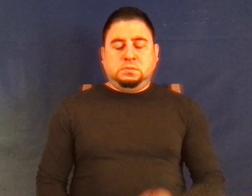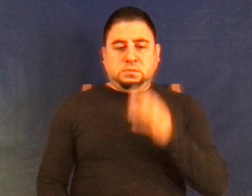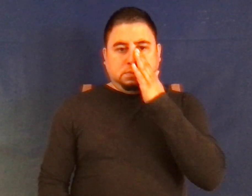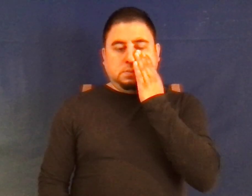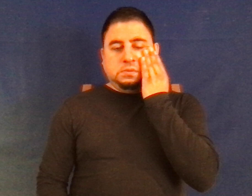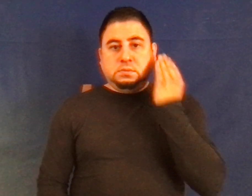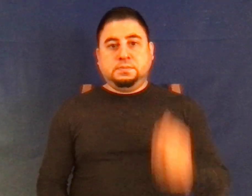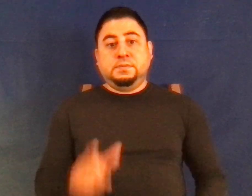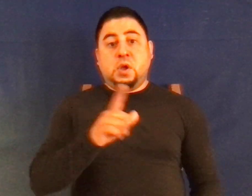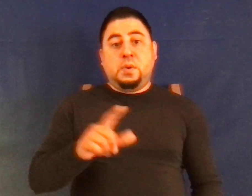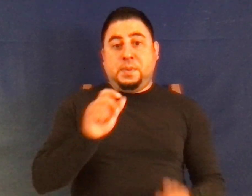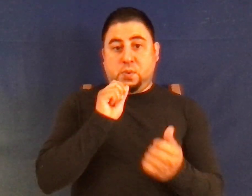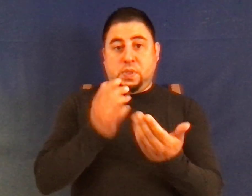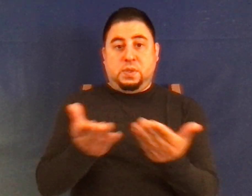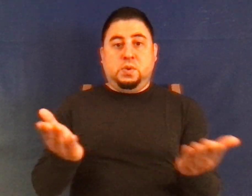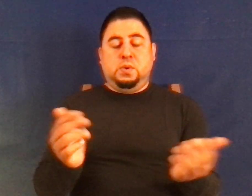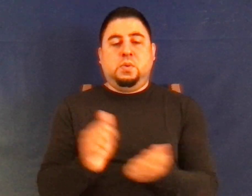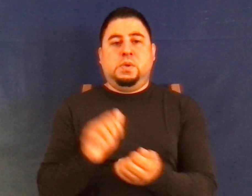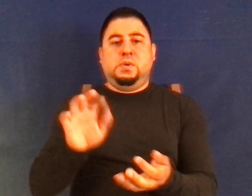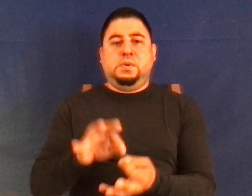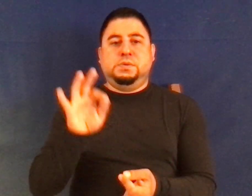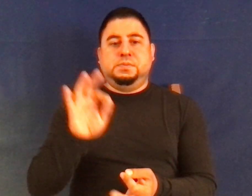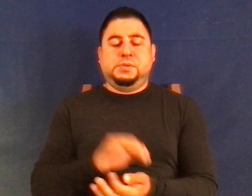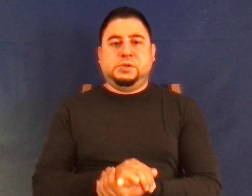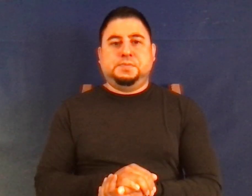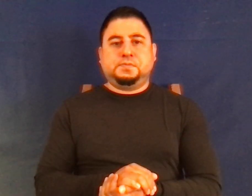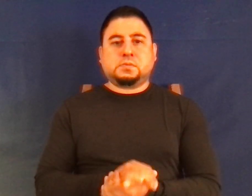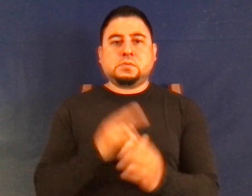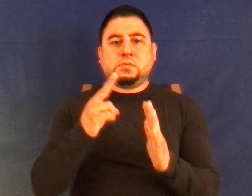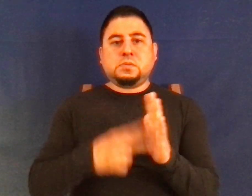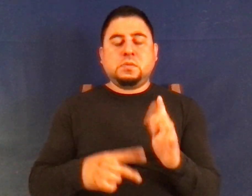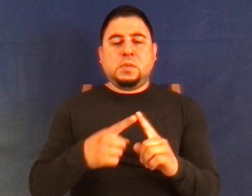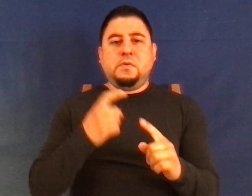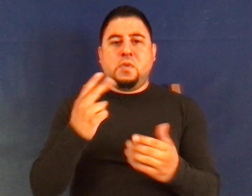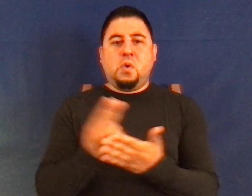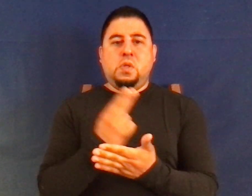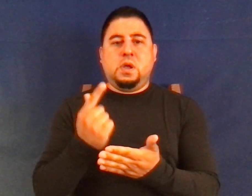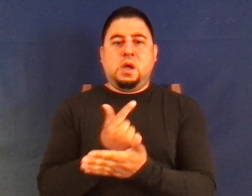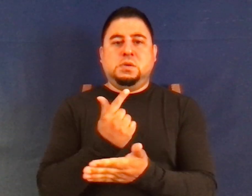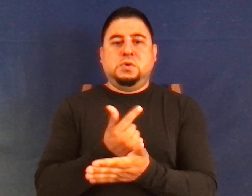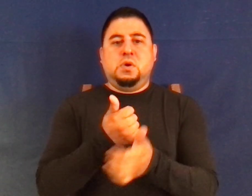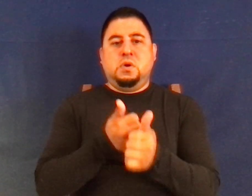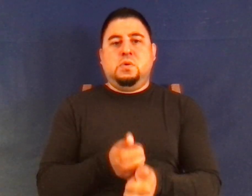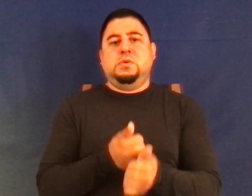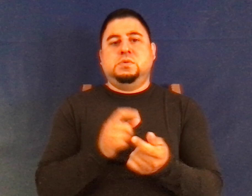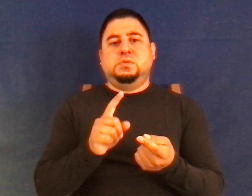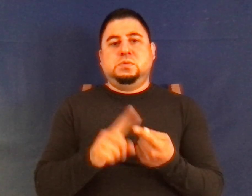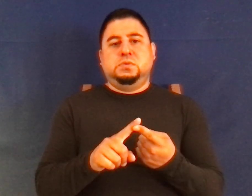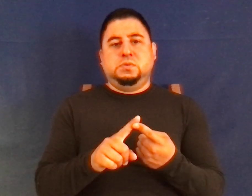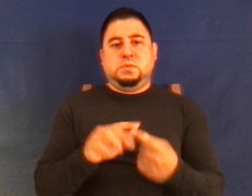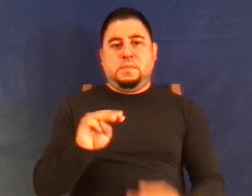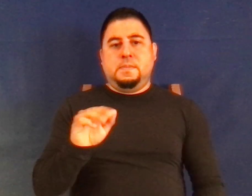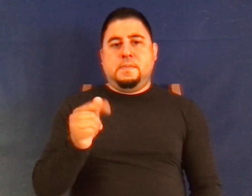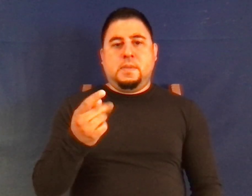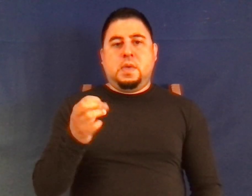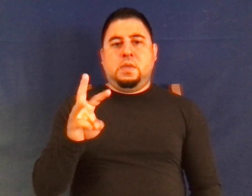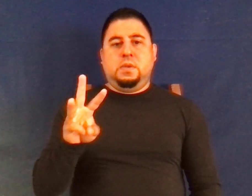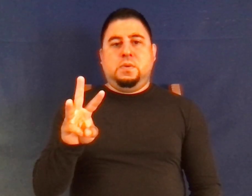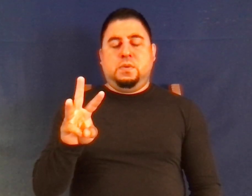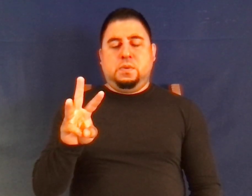The Lord be with you. And with your spirit. A reading from the Holy Gospel according to Matthew. Glory to you, O